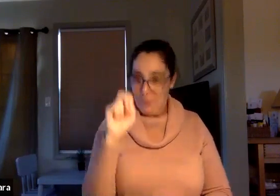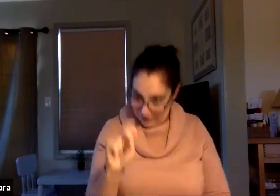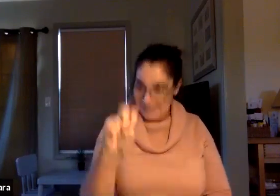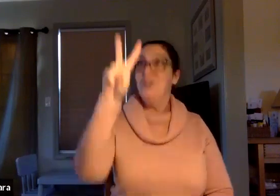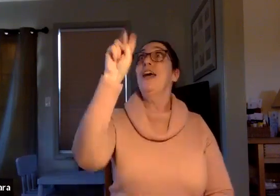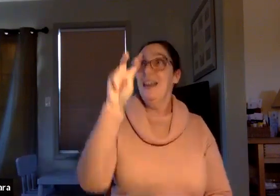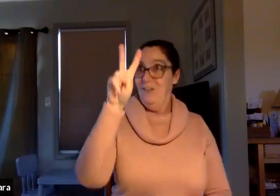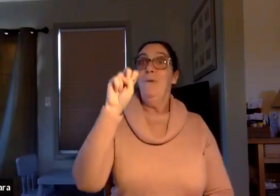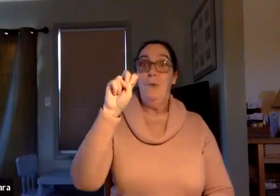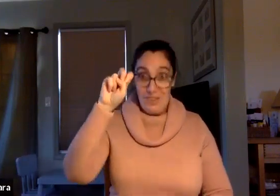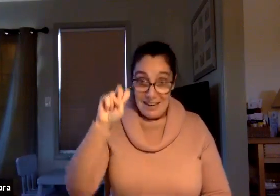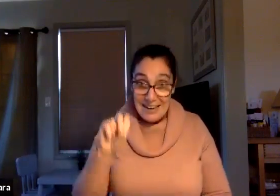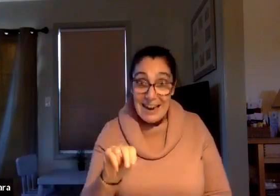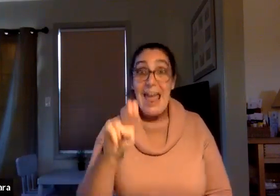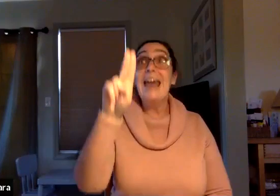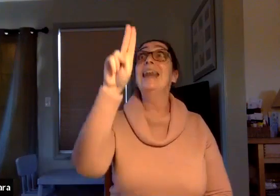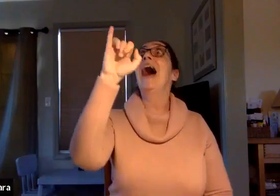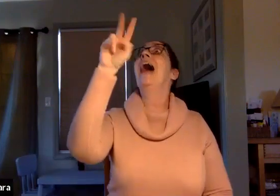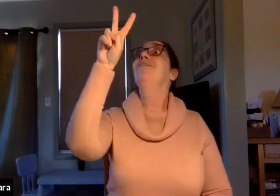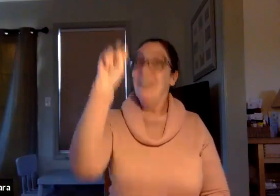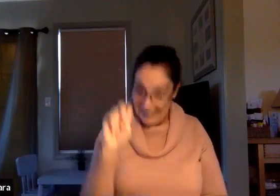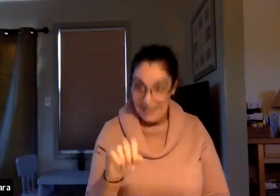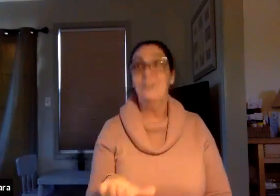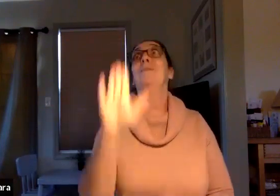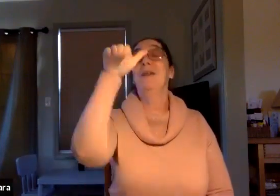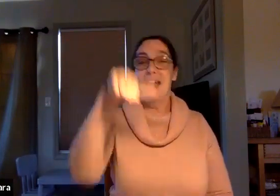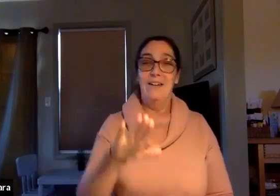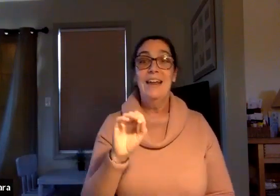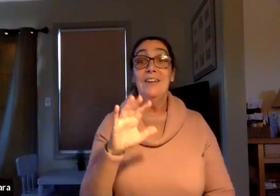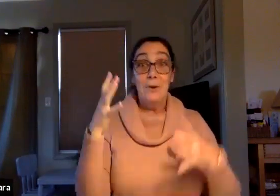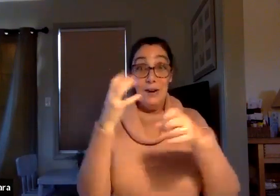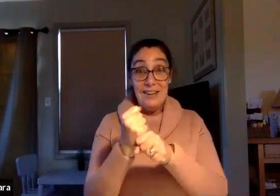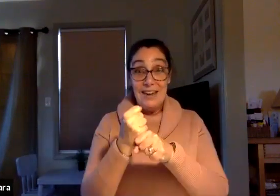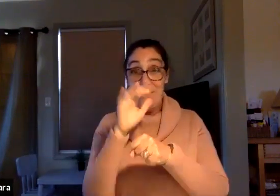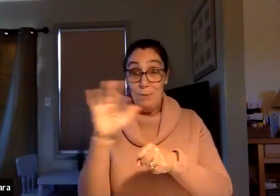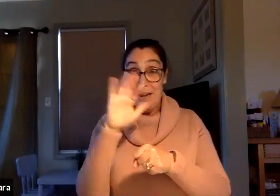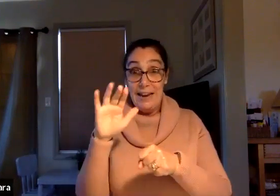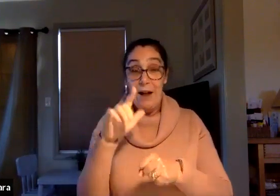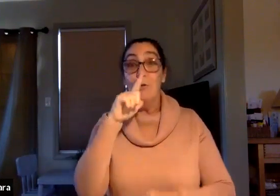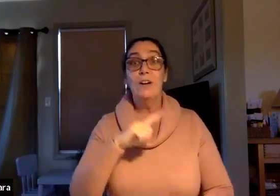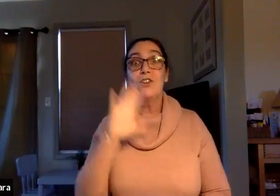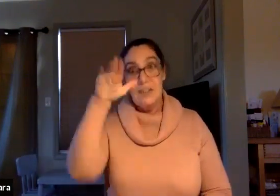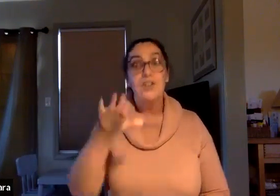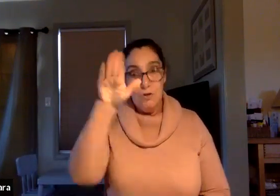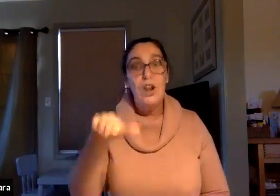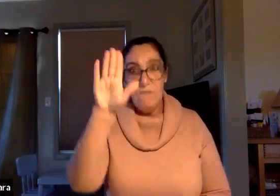goes with the E-N-I-V-E, goes up and down. So instead of spelling it out, Laureen just says, Genevieve.